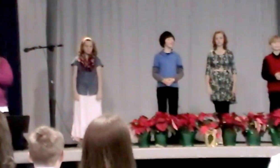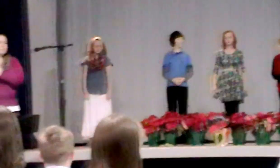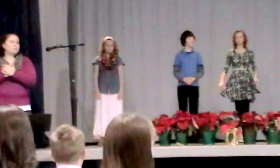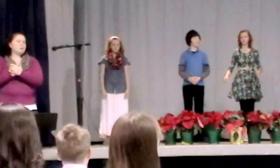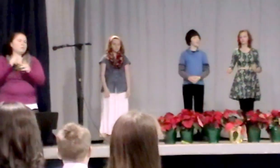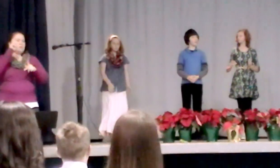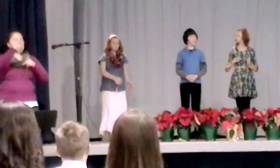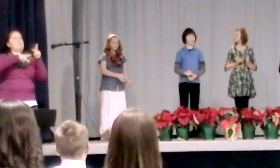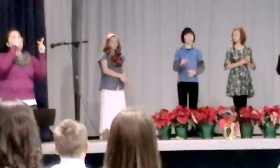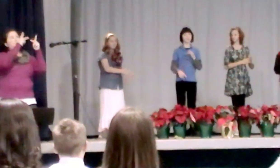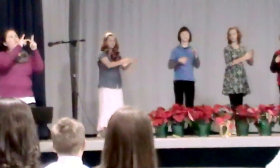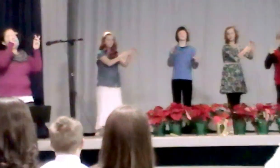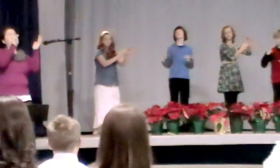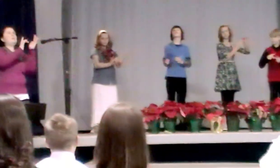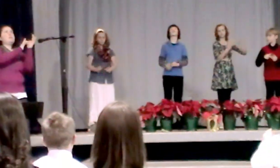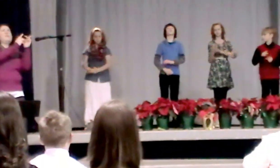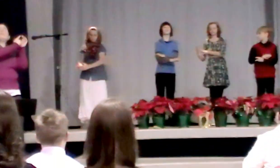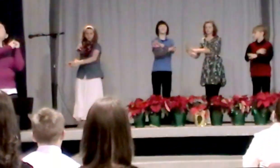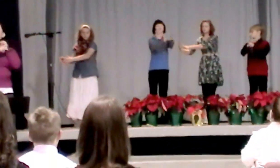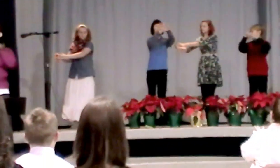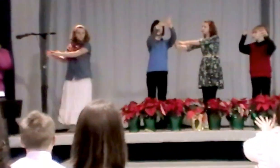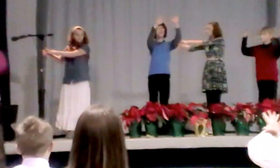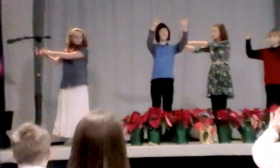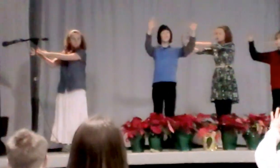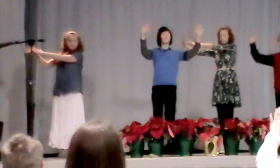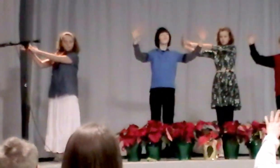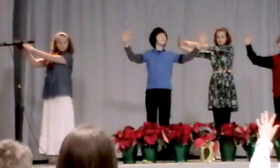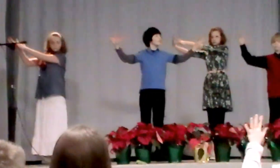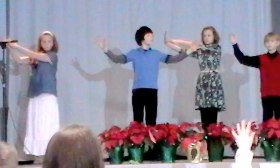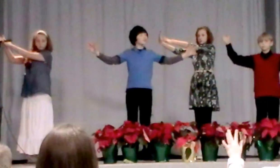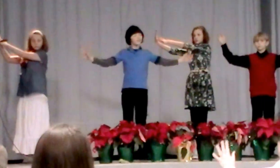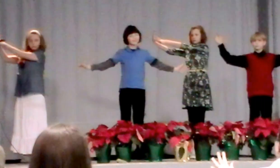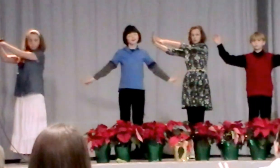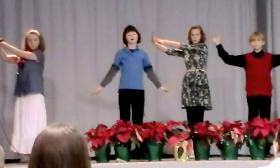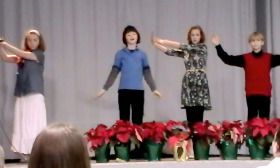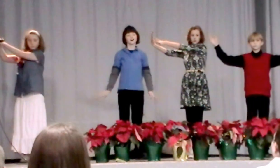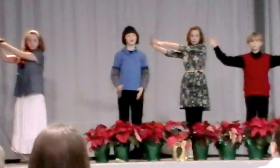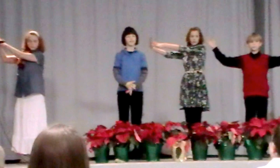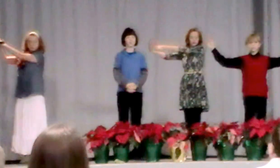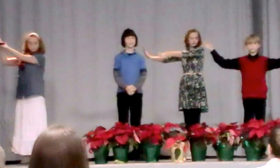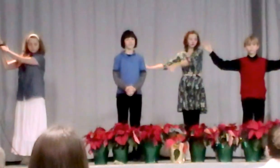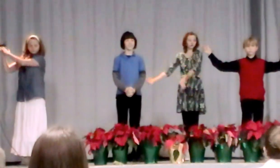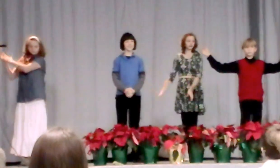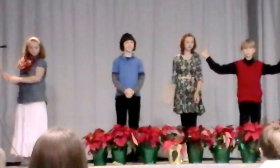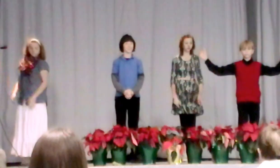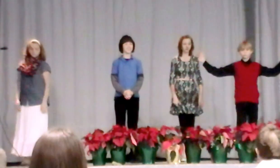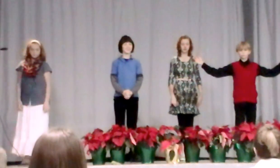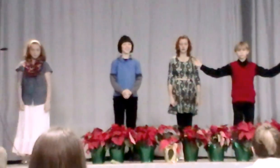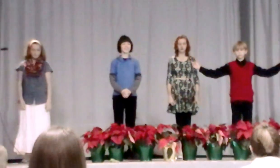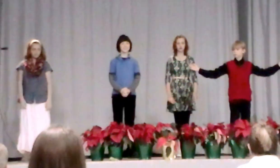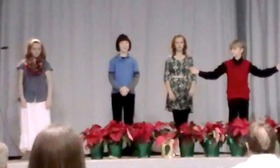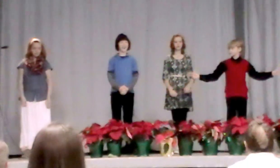Myrrh is mine, thy